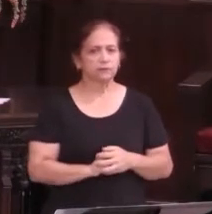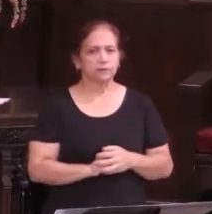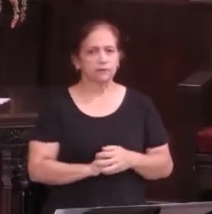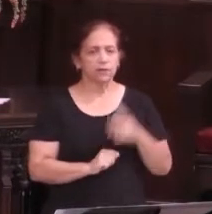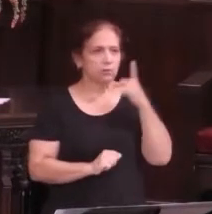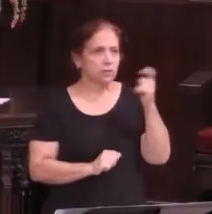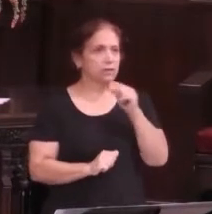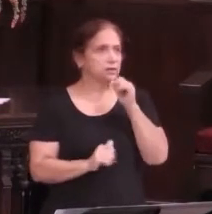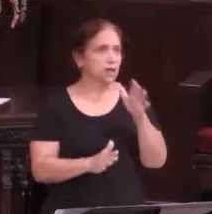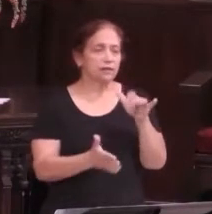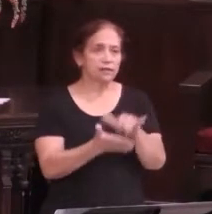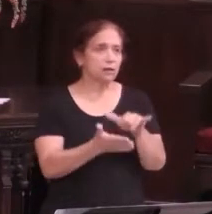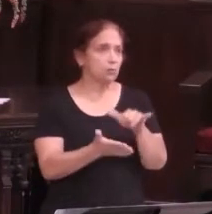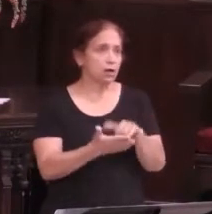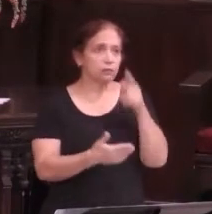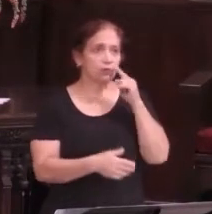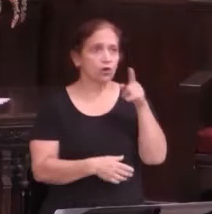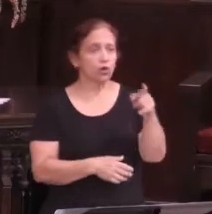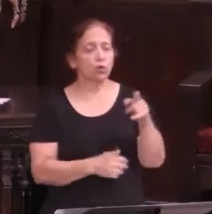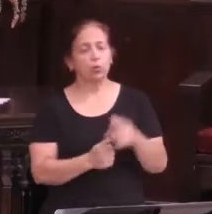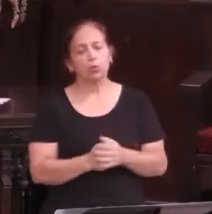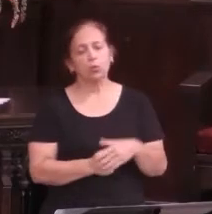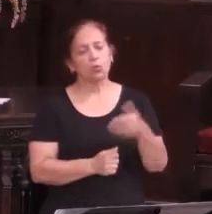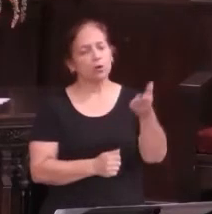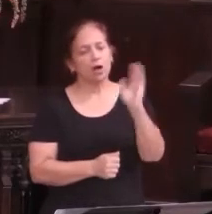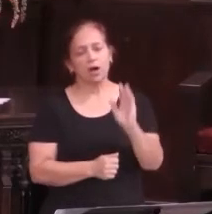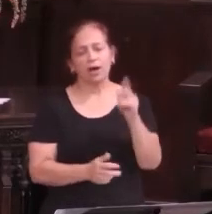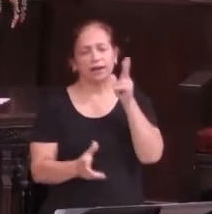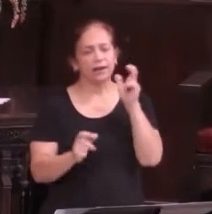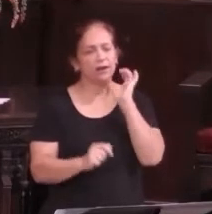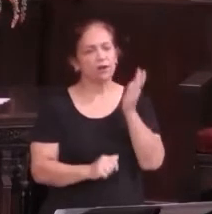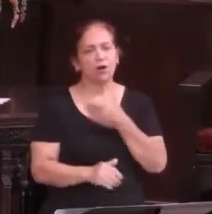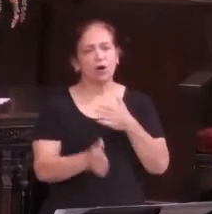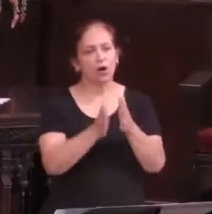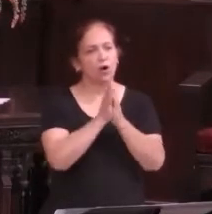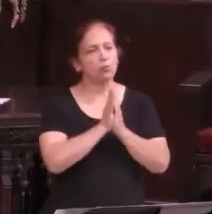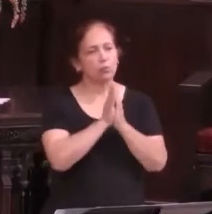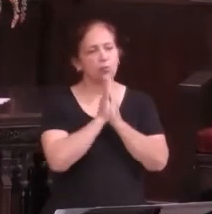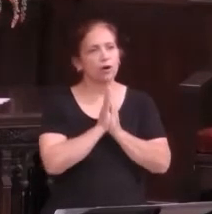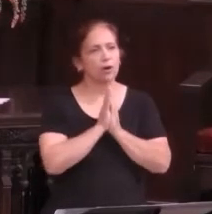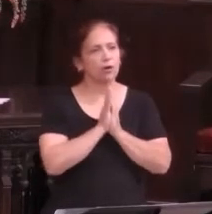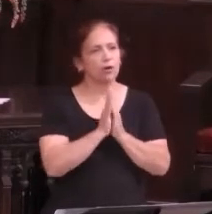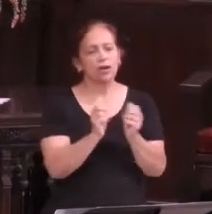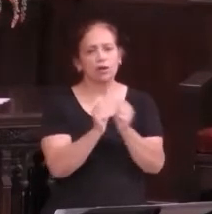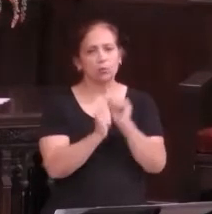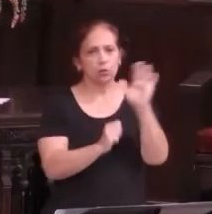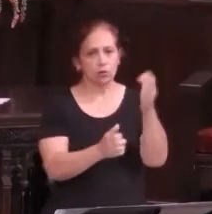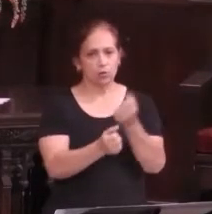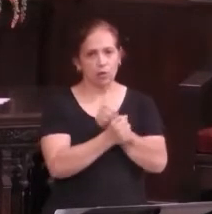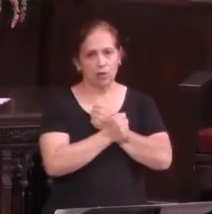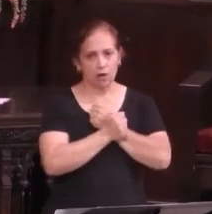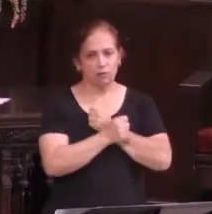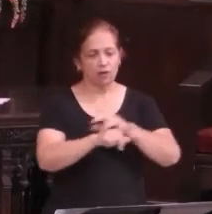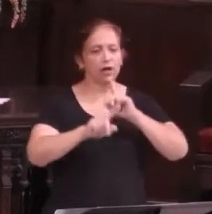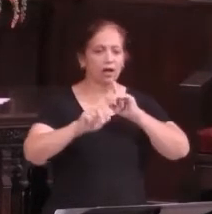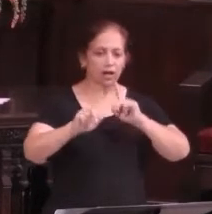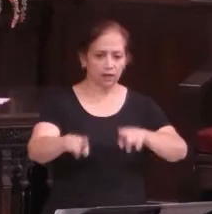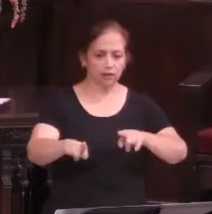Because nothing is impossible for you, O God, hear our prayer and in your love,